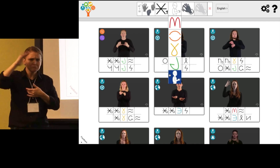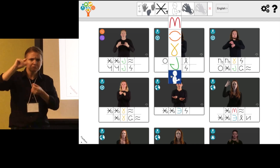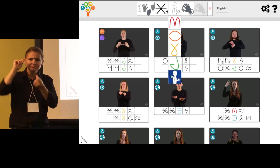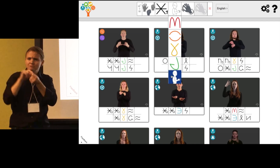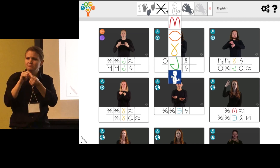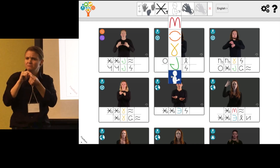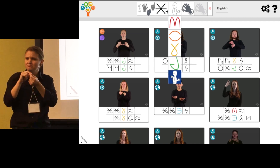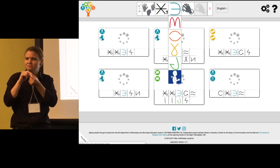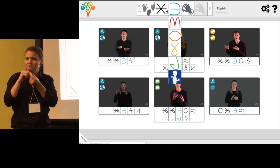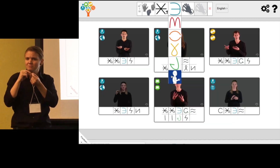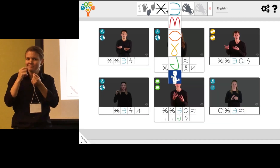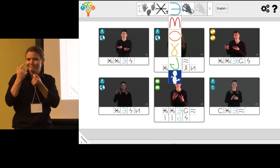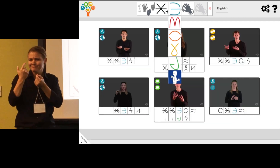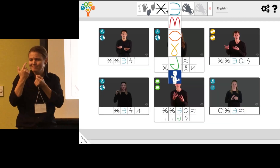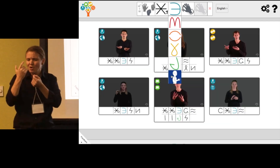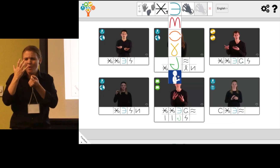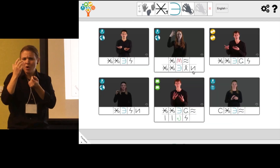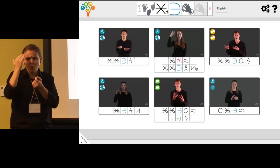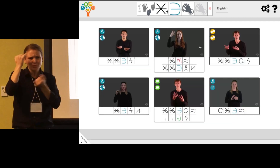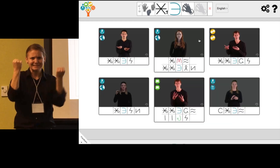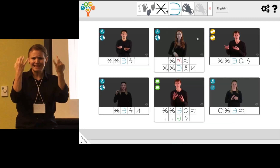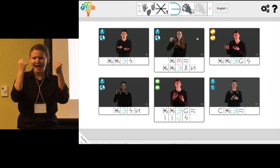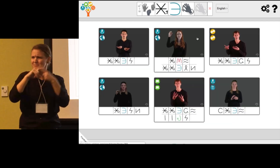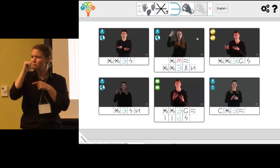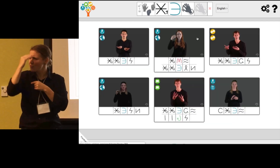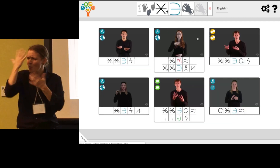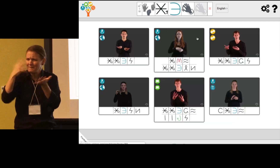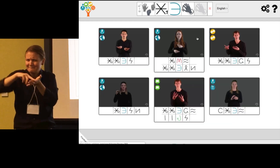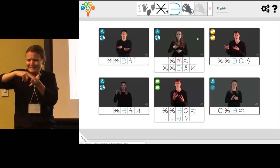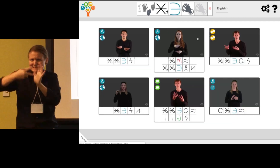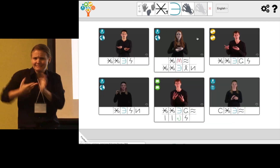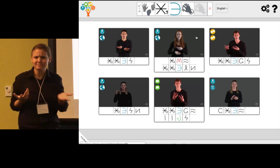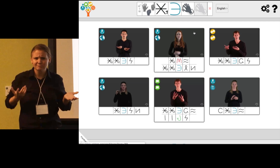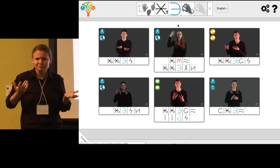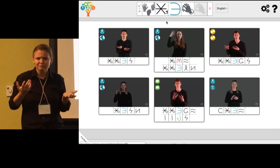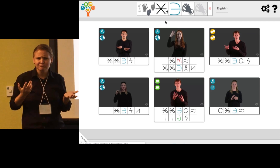signer. And then there's the movement of the sign as well.